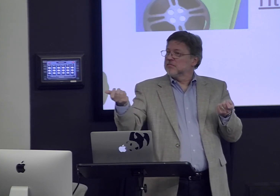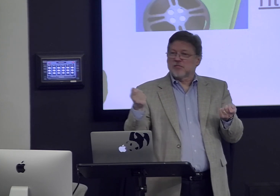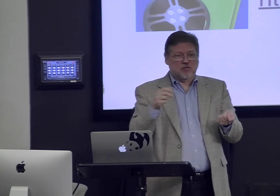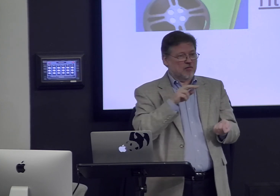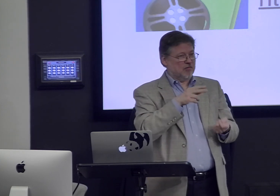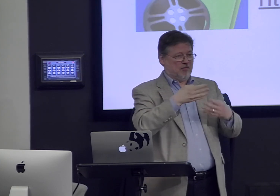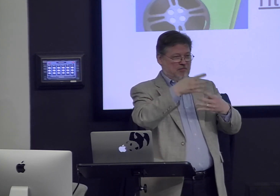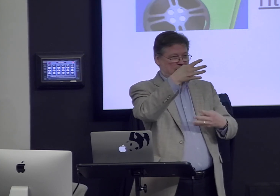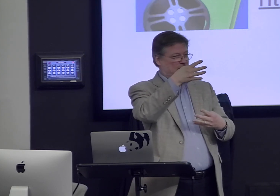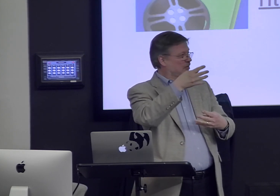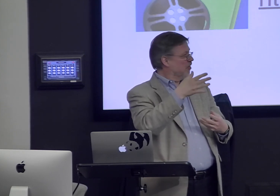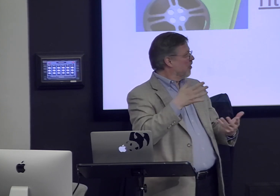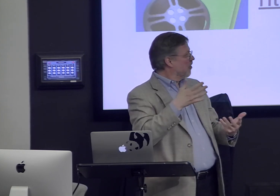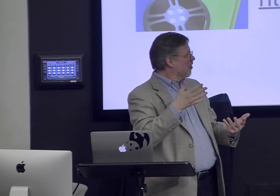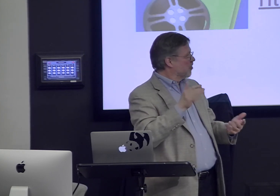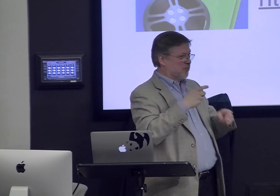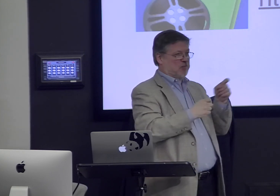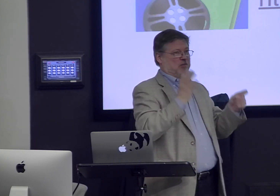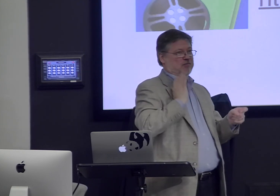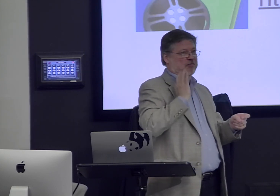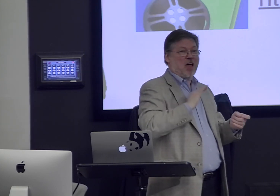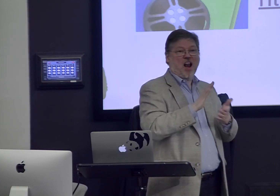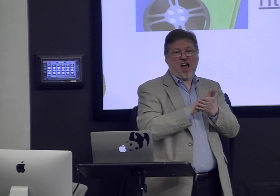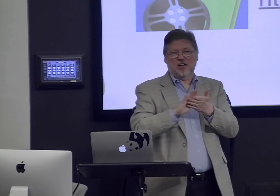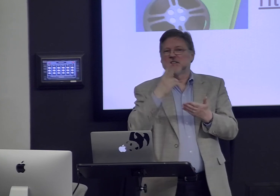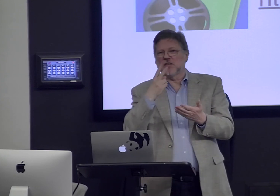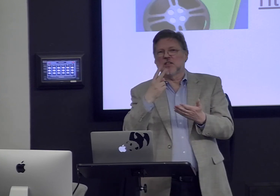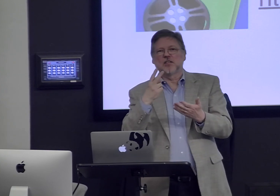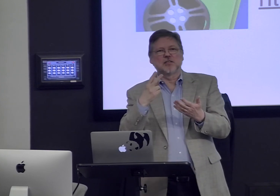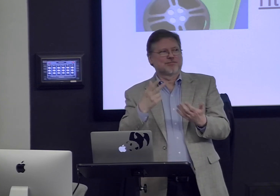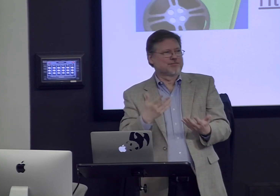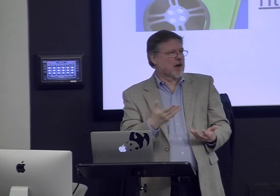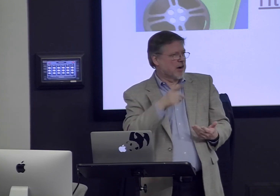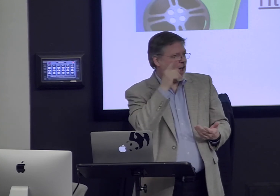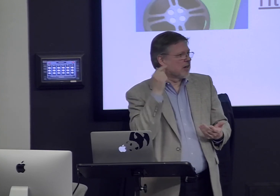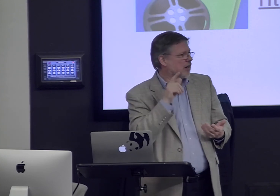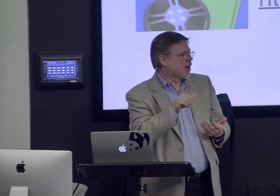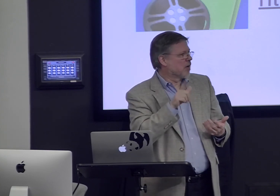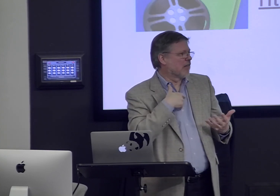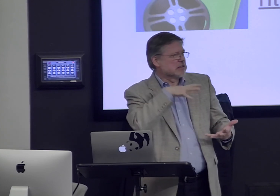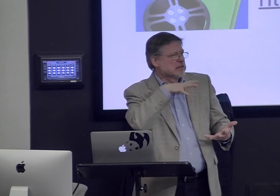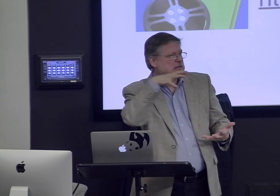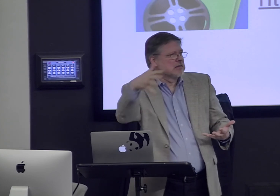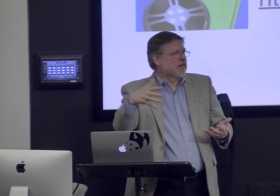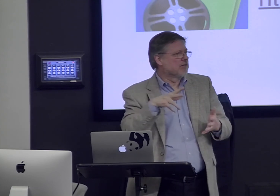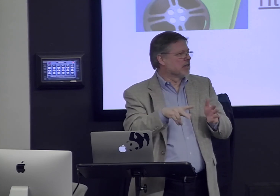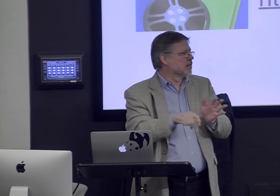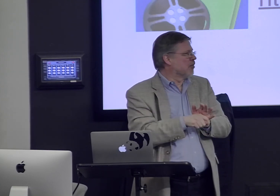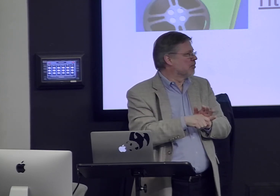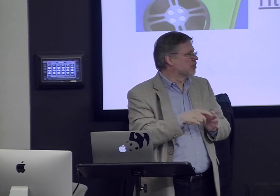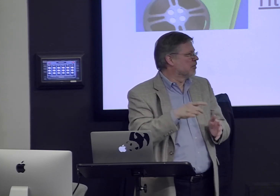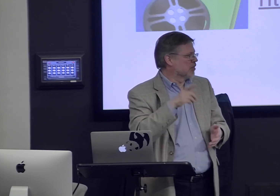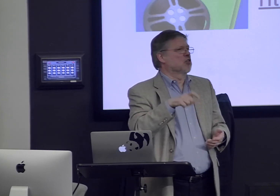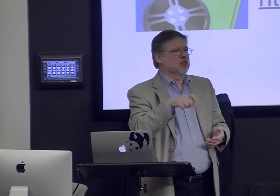for that item, and in that way create a bank of words that are in use. We know that in the